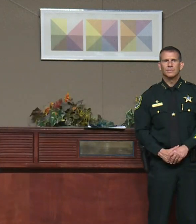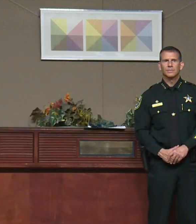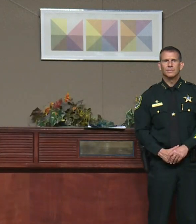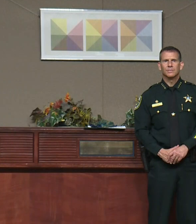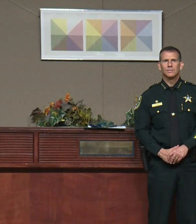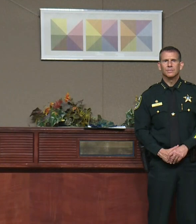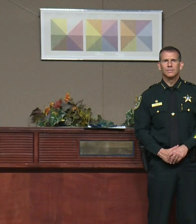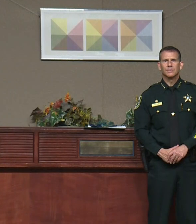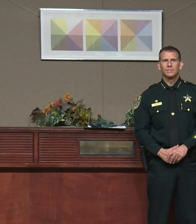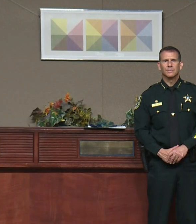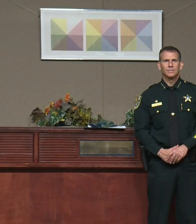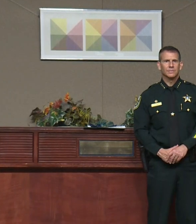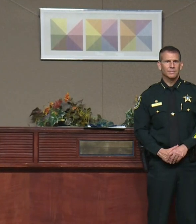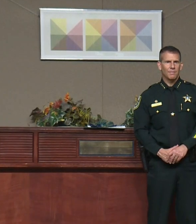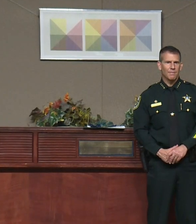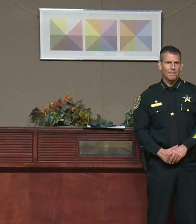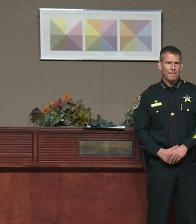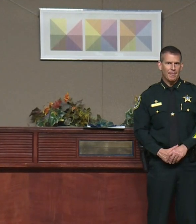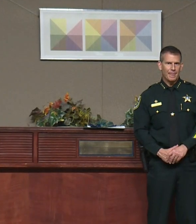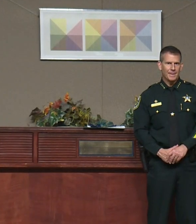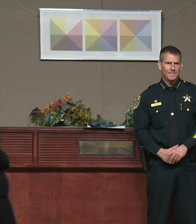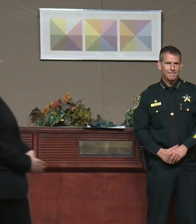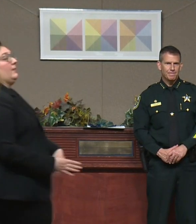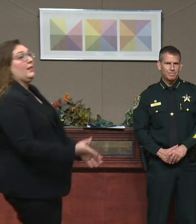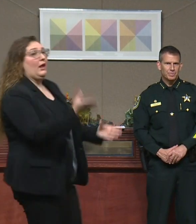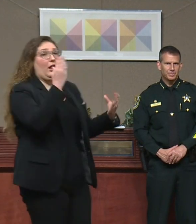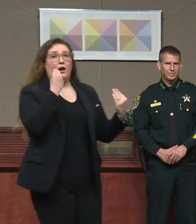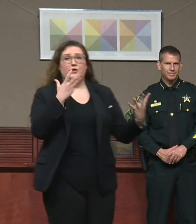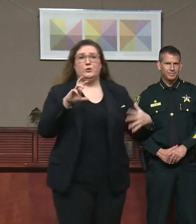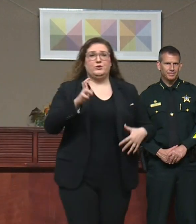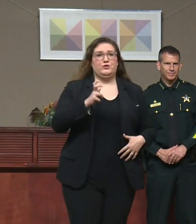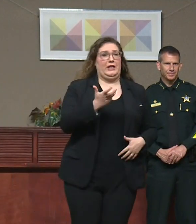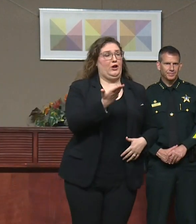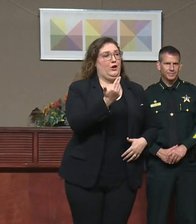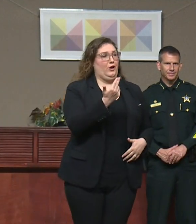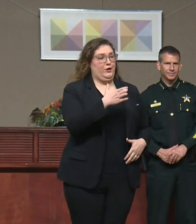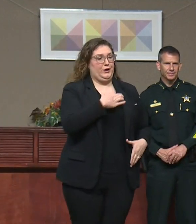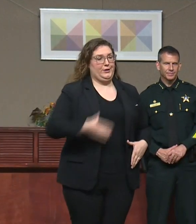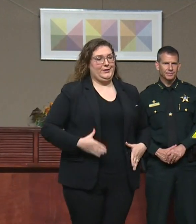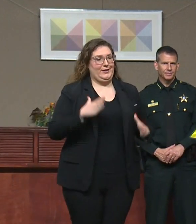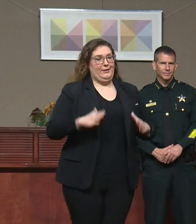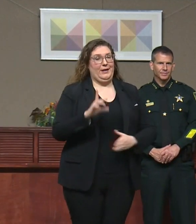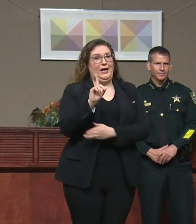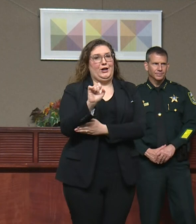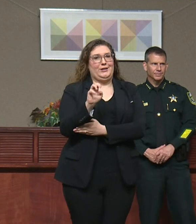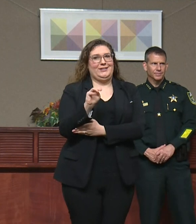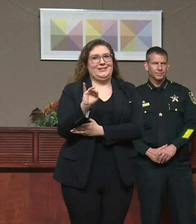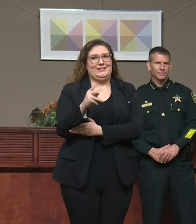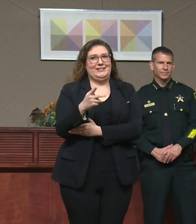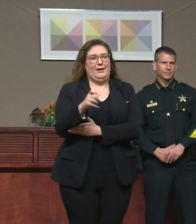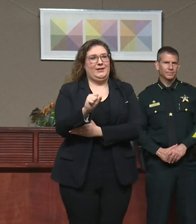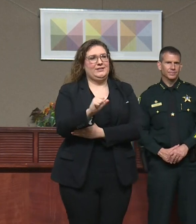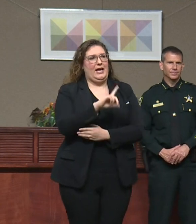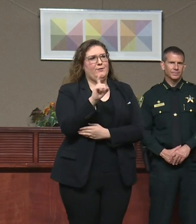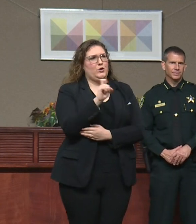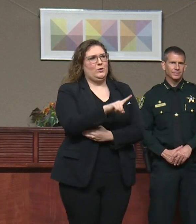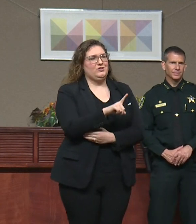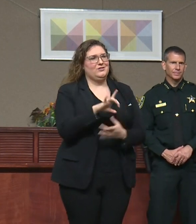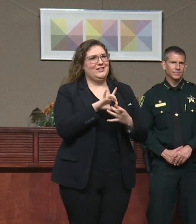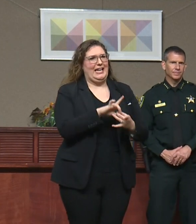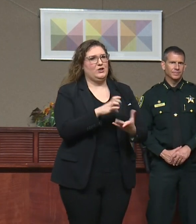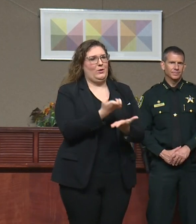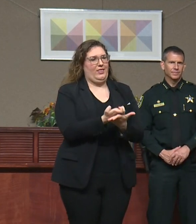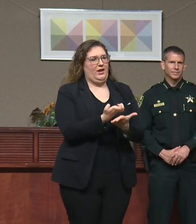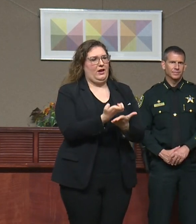Stephanie Quinu with Spectrum News 13. Mayor Demings, I had several economic-related questions. As we